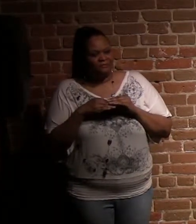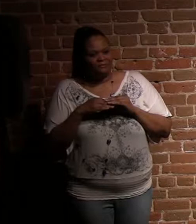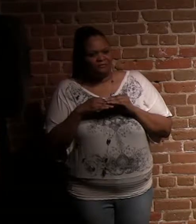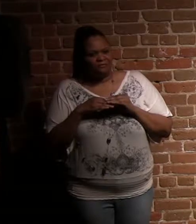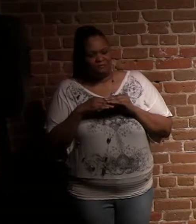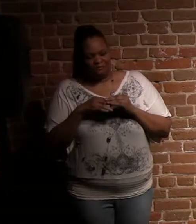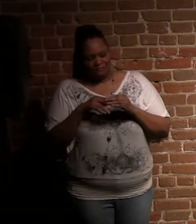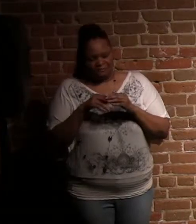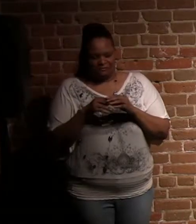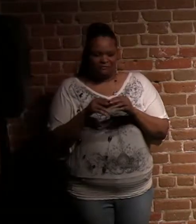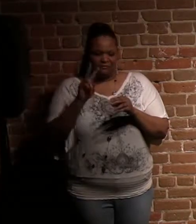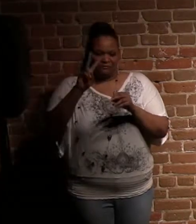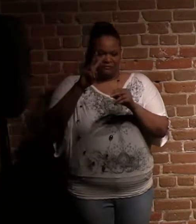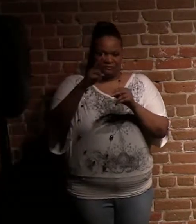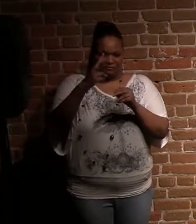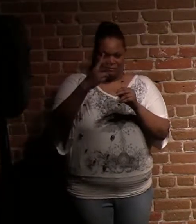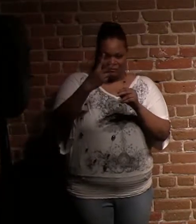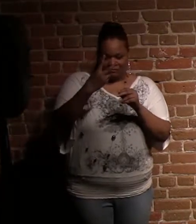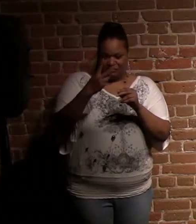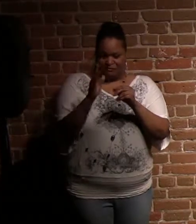Verse 2.